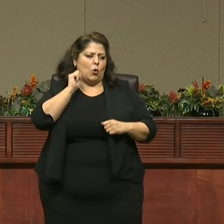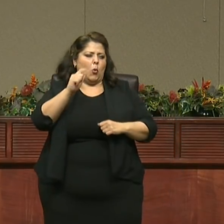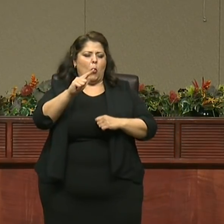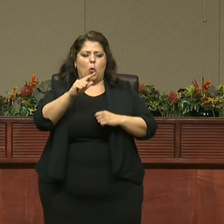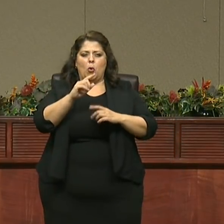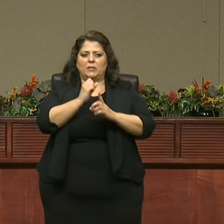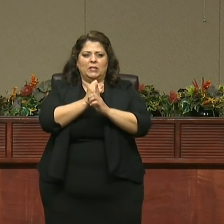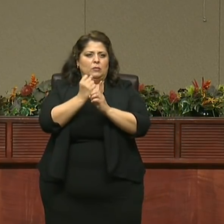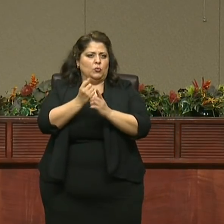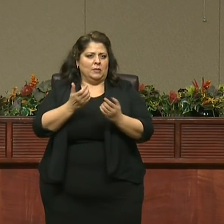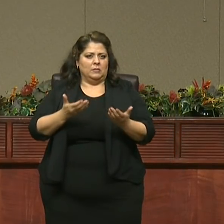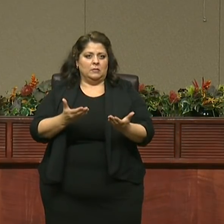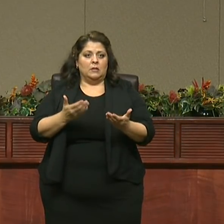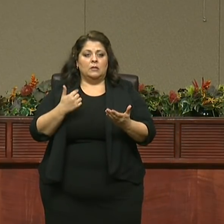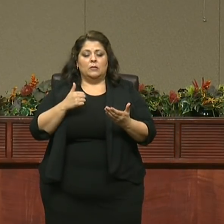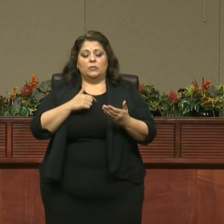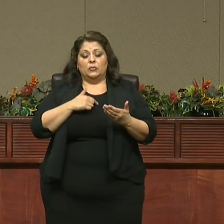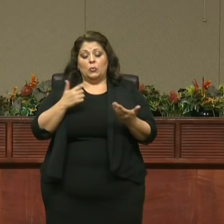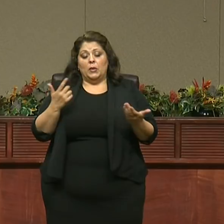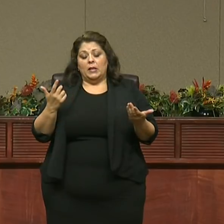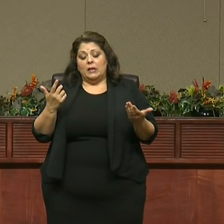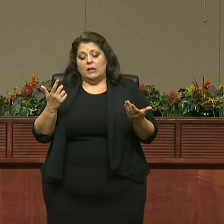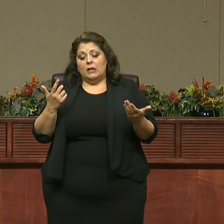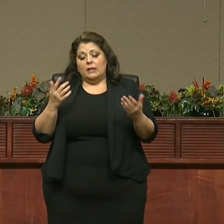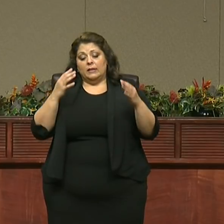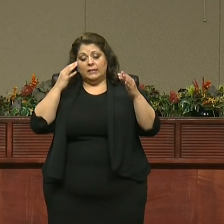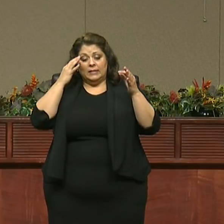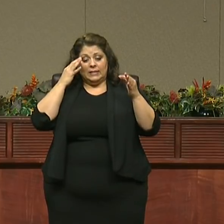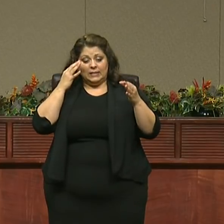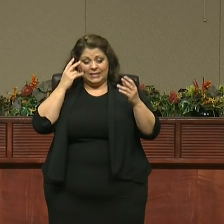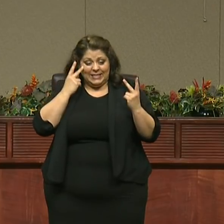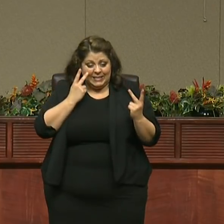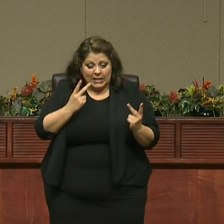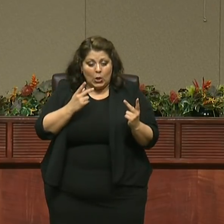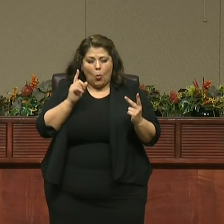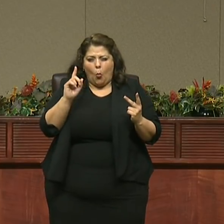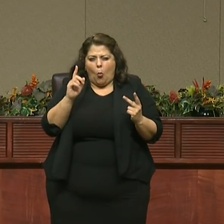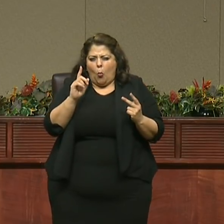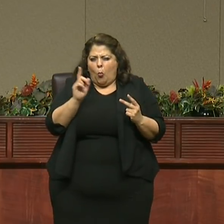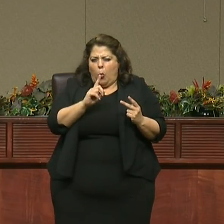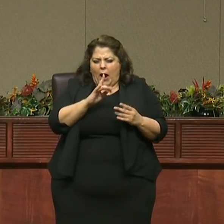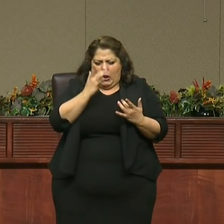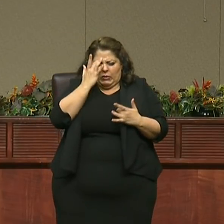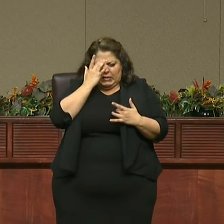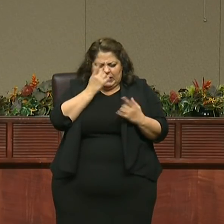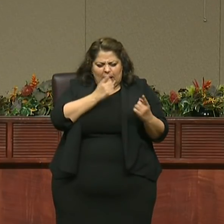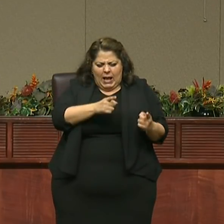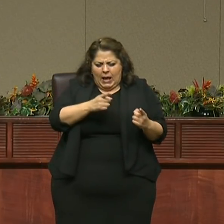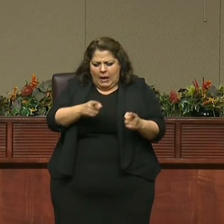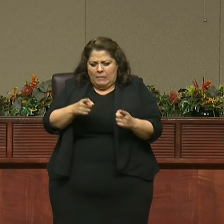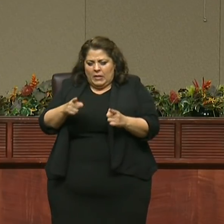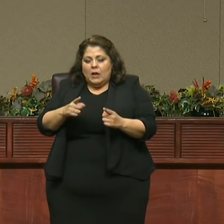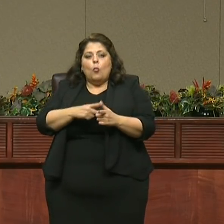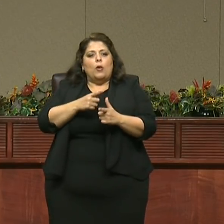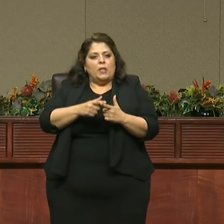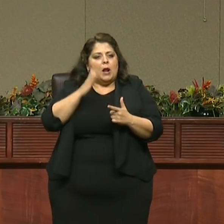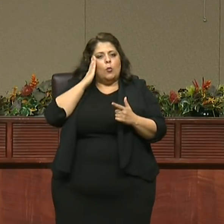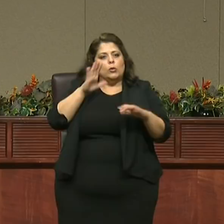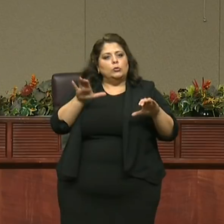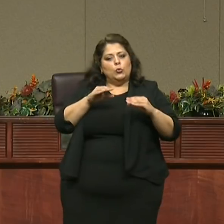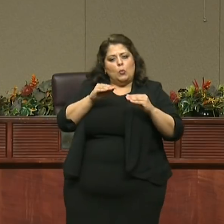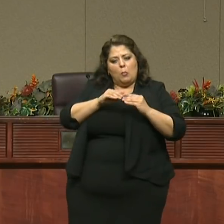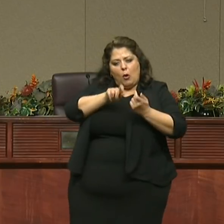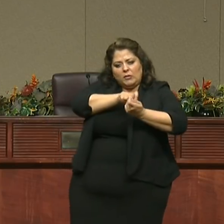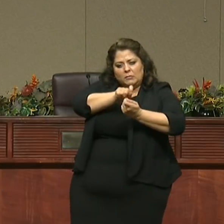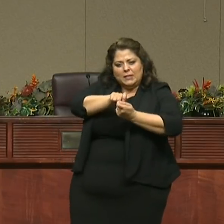we determine what places things are happening, we will continue to do more surgical approaches